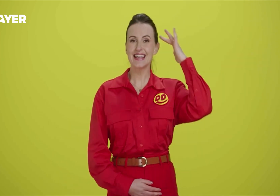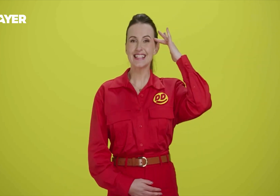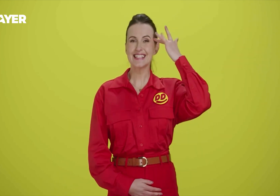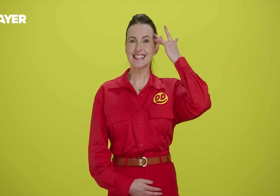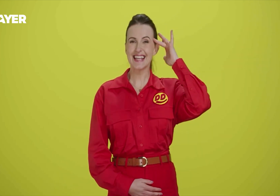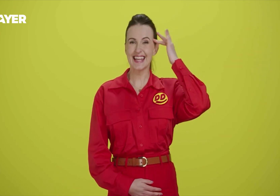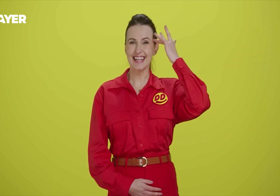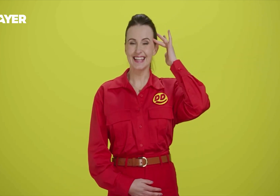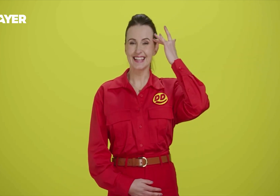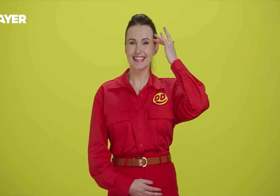Silly.